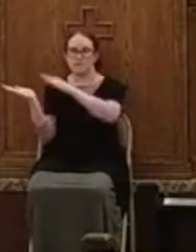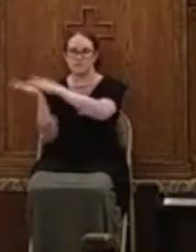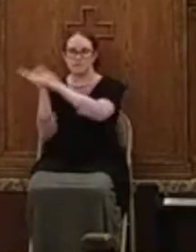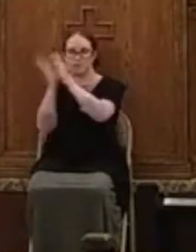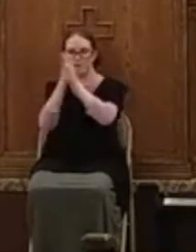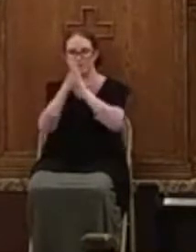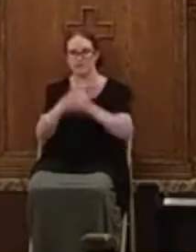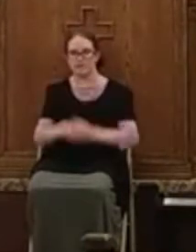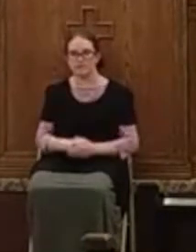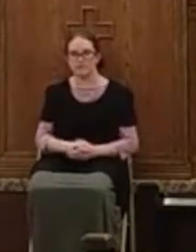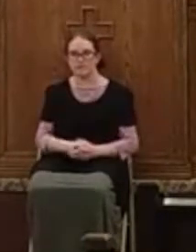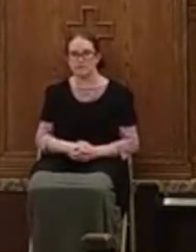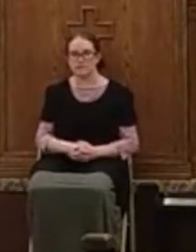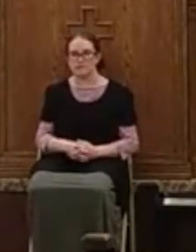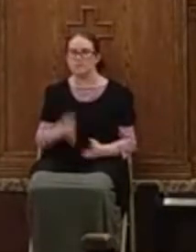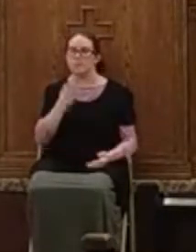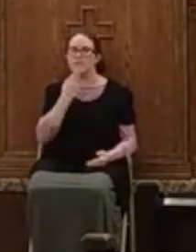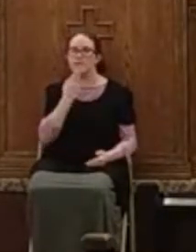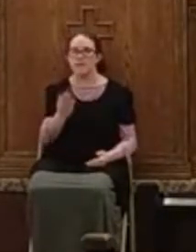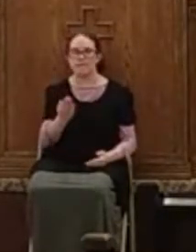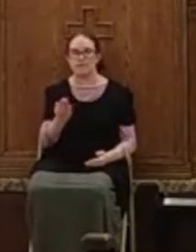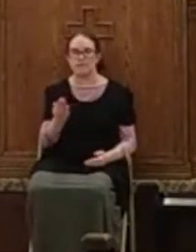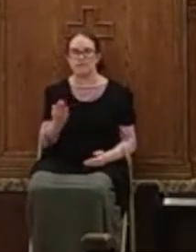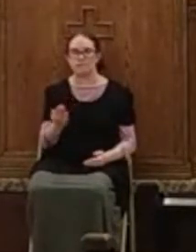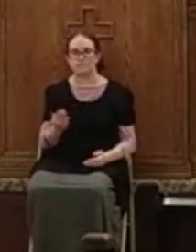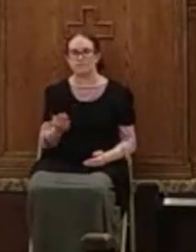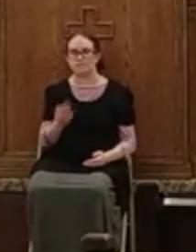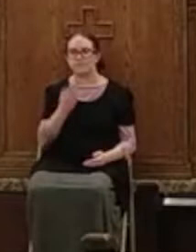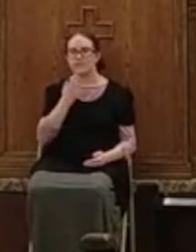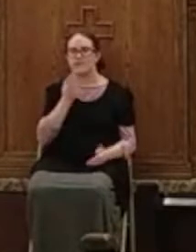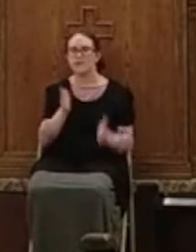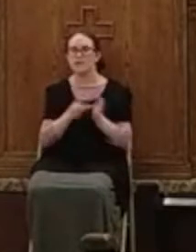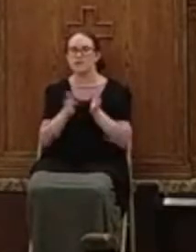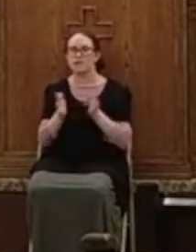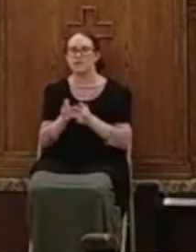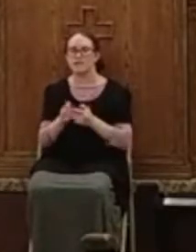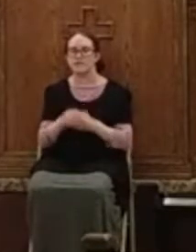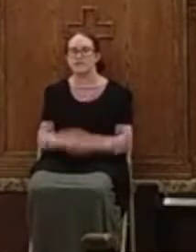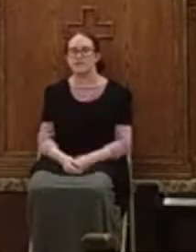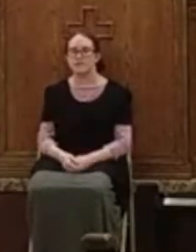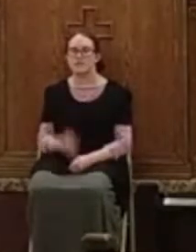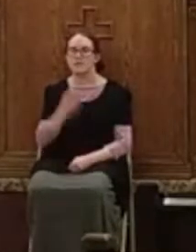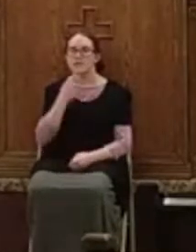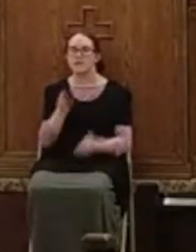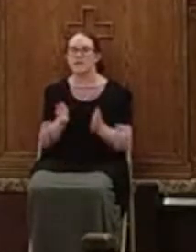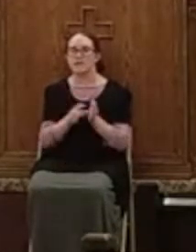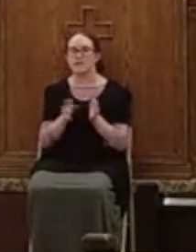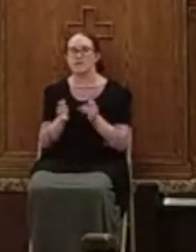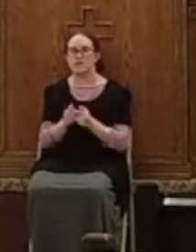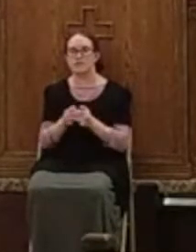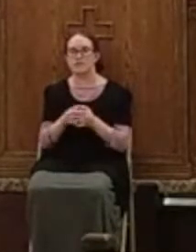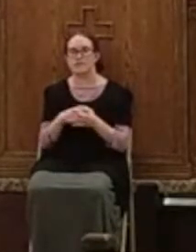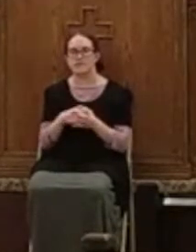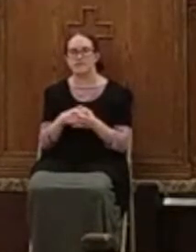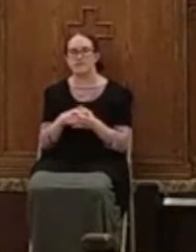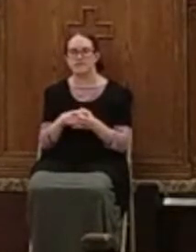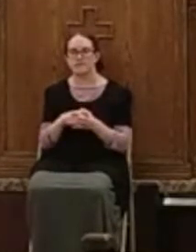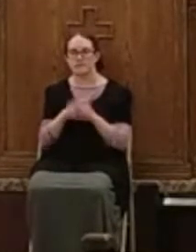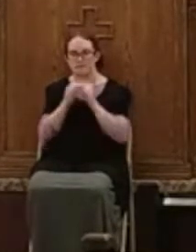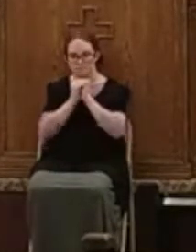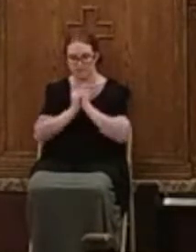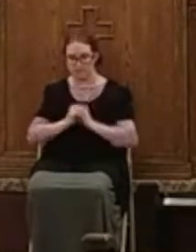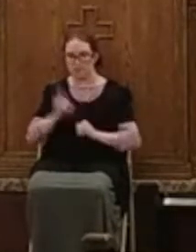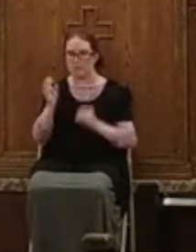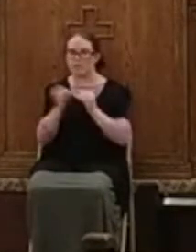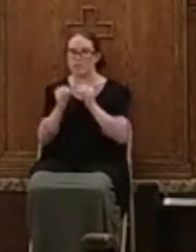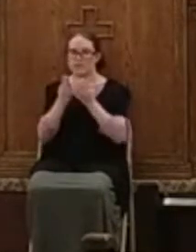courts with praise. Be thankful. Thank you, Jesus. Thank you, Jesus. Amen. One